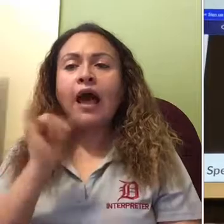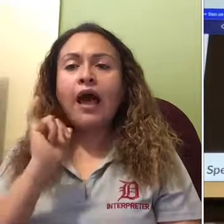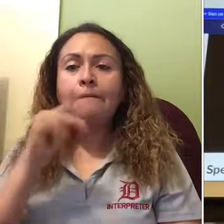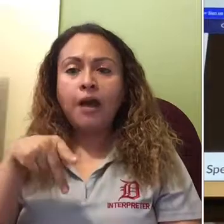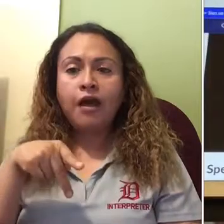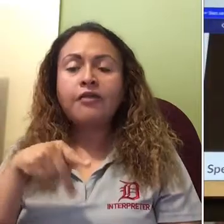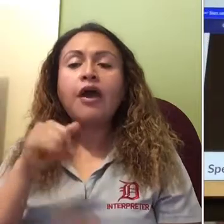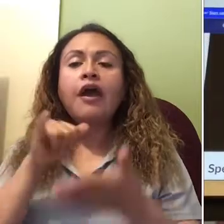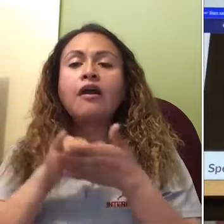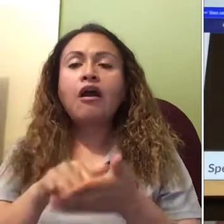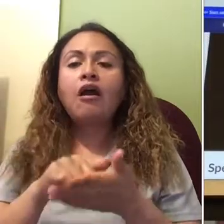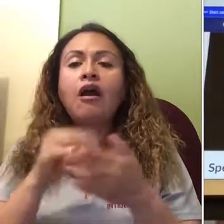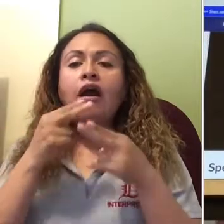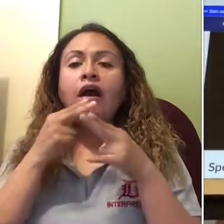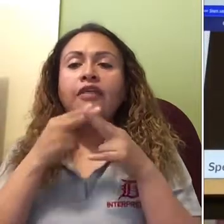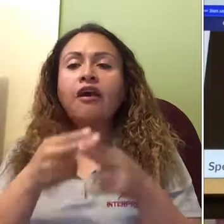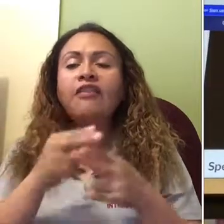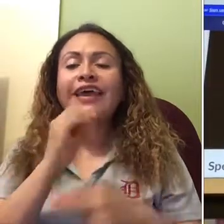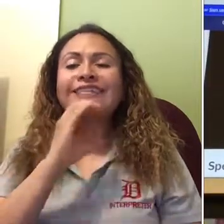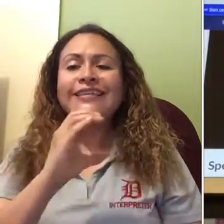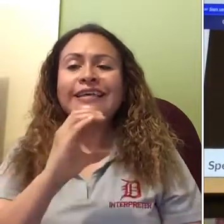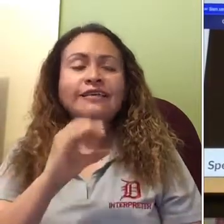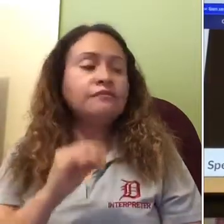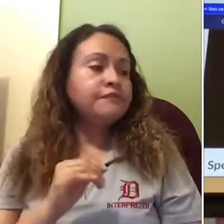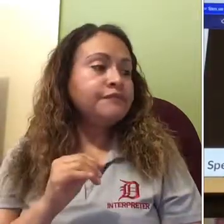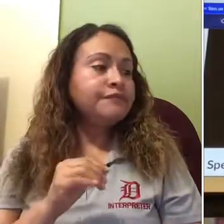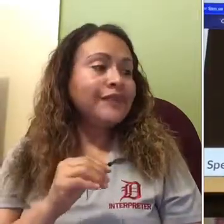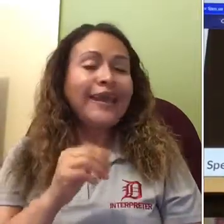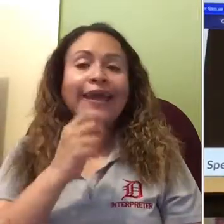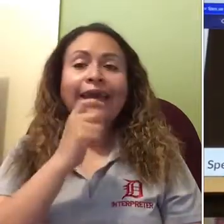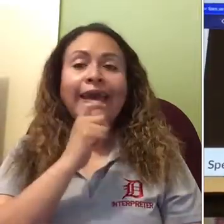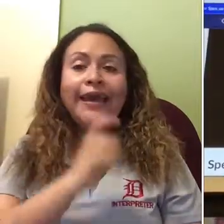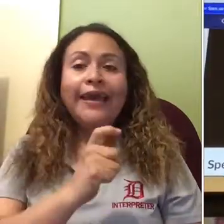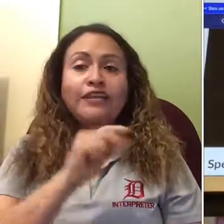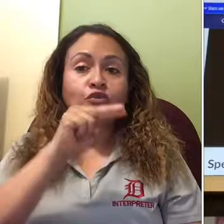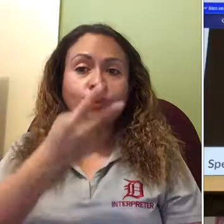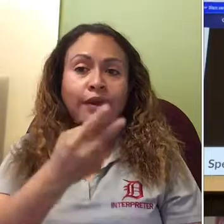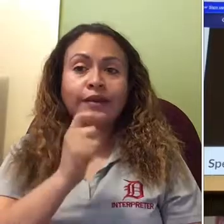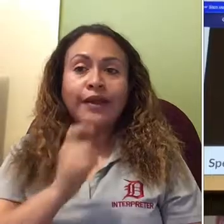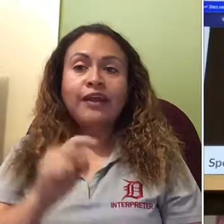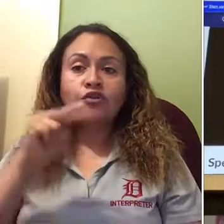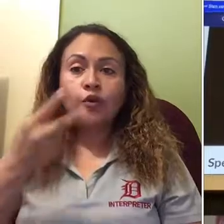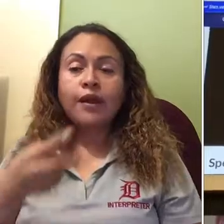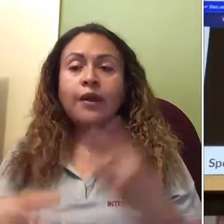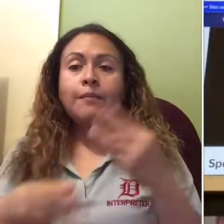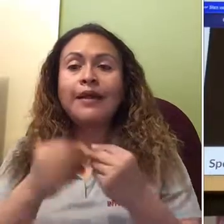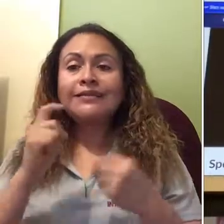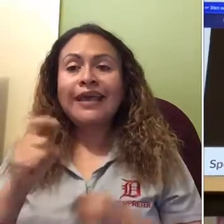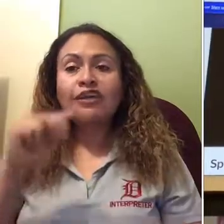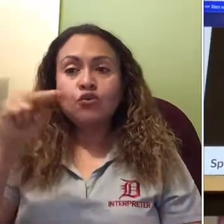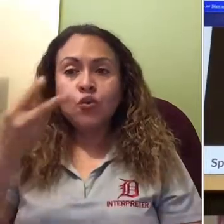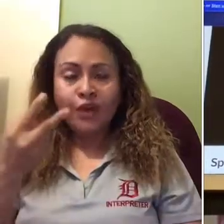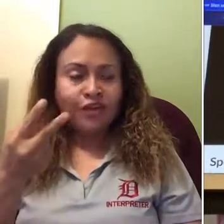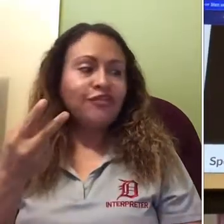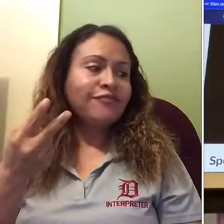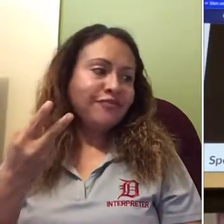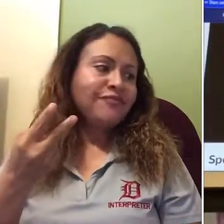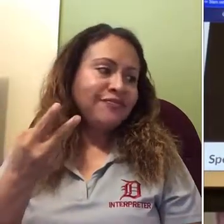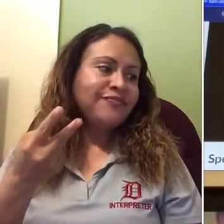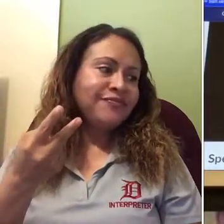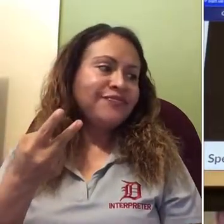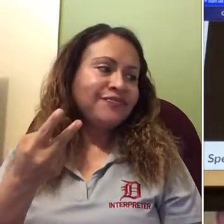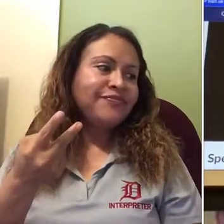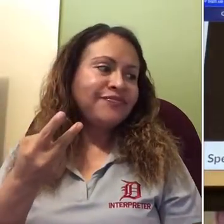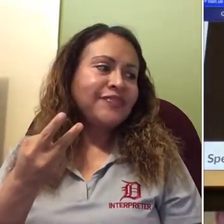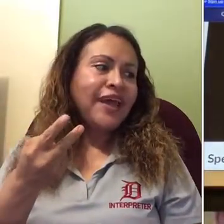that c. So we get x squared plus x squared. That's the square of both of